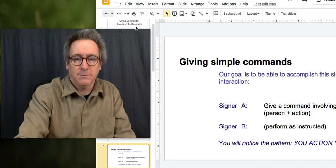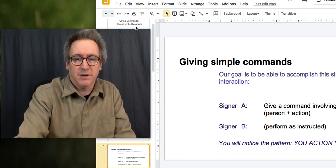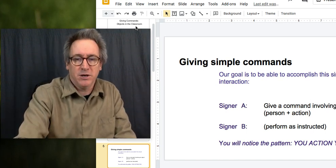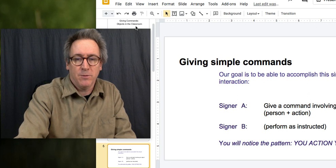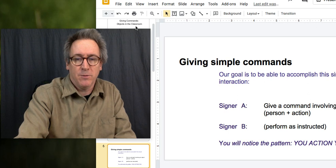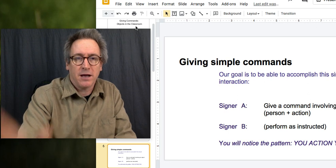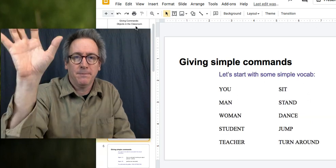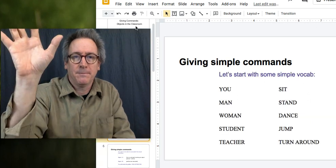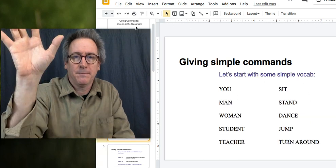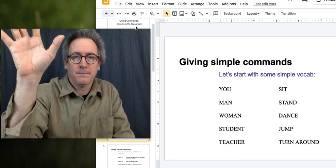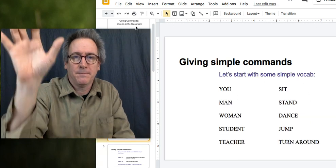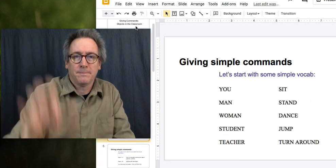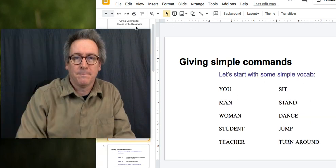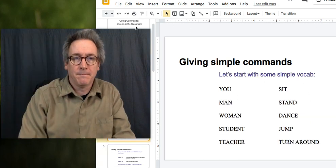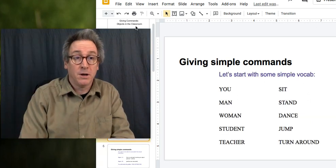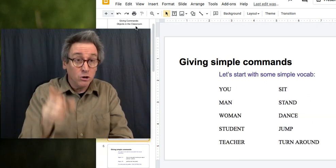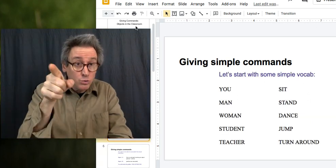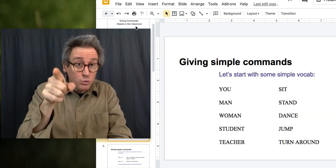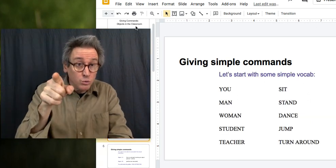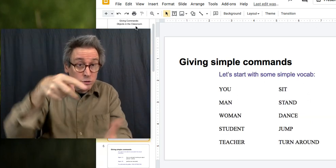Let me go back up.